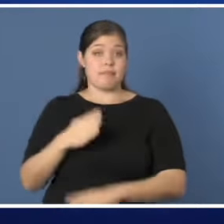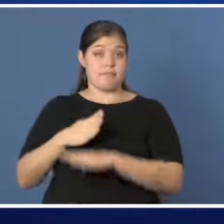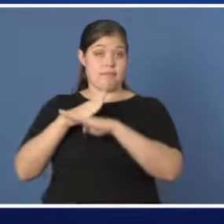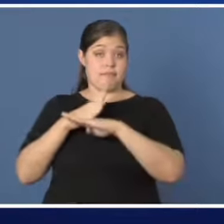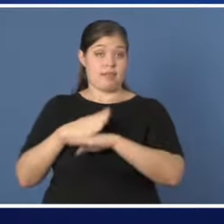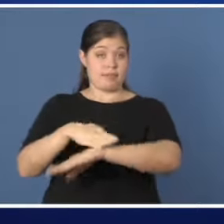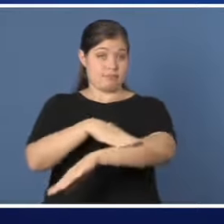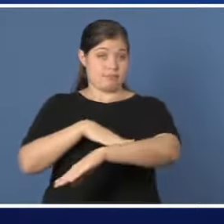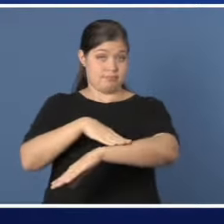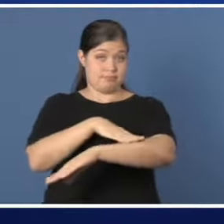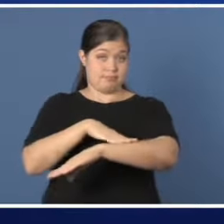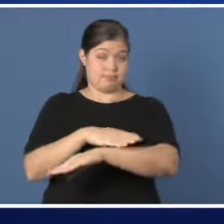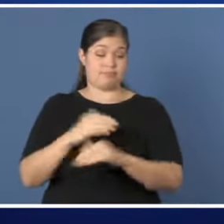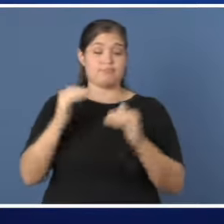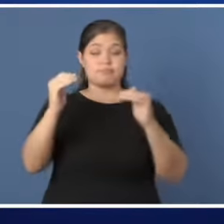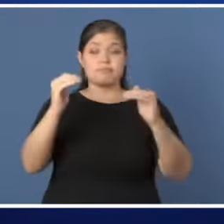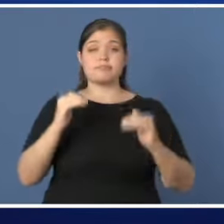sunscreen,